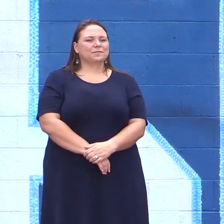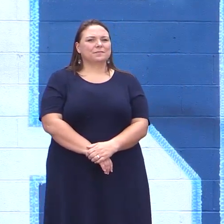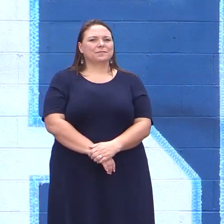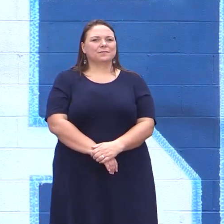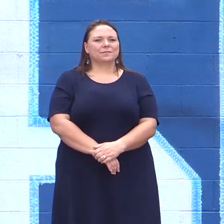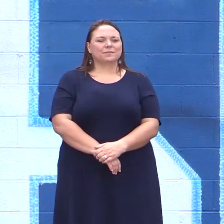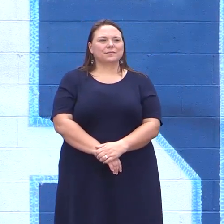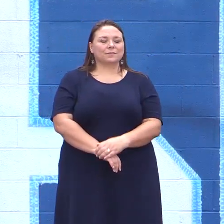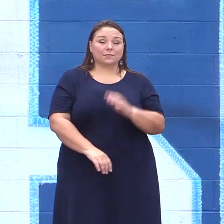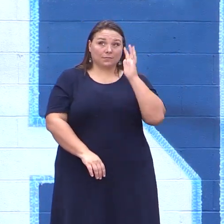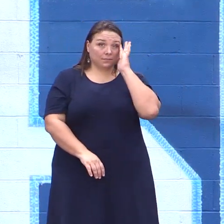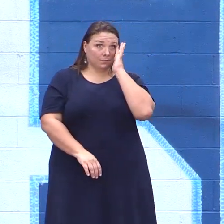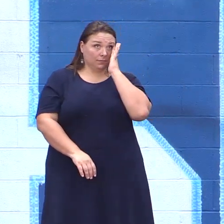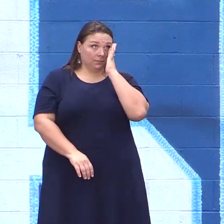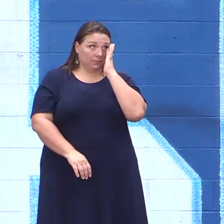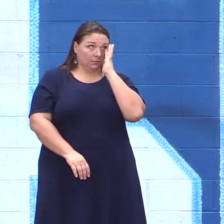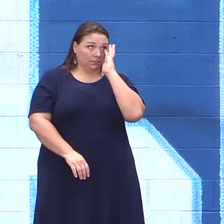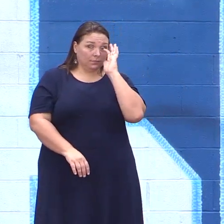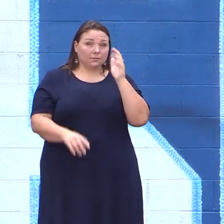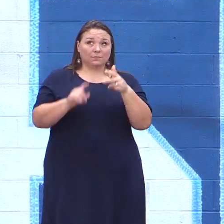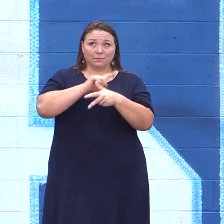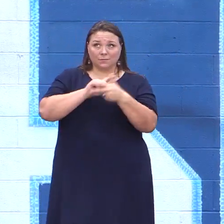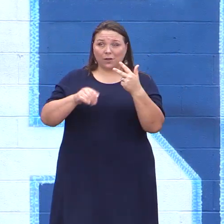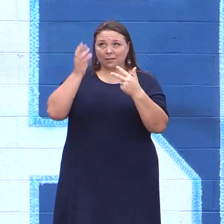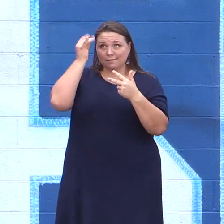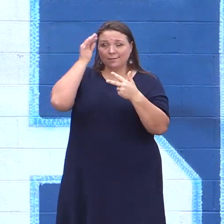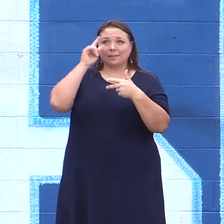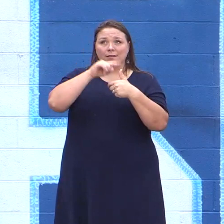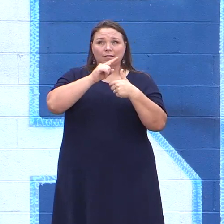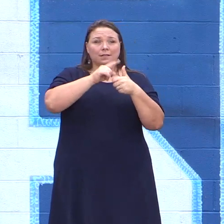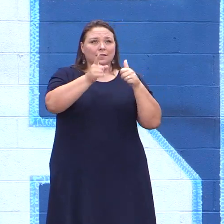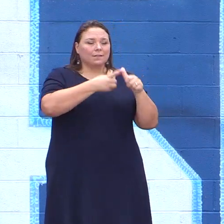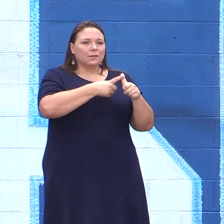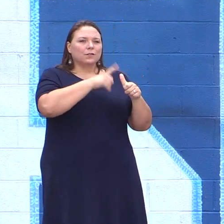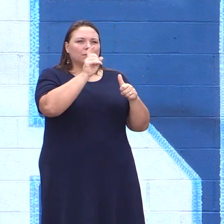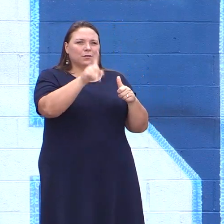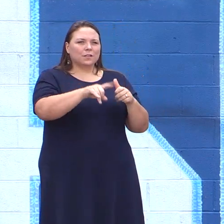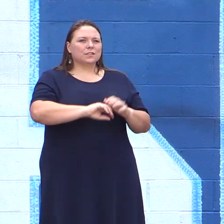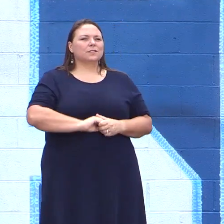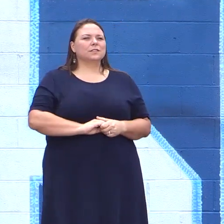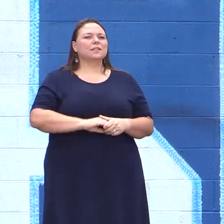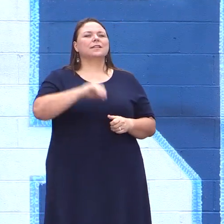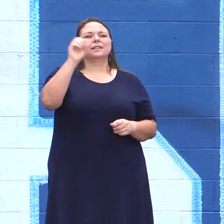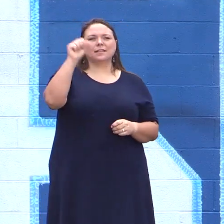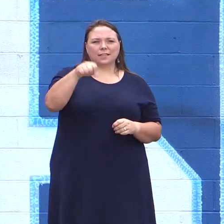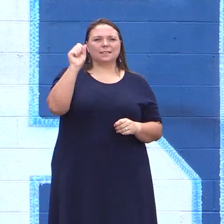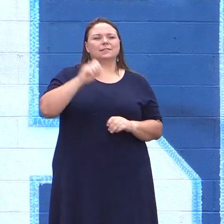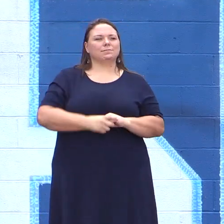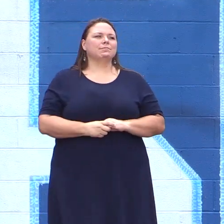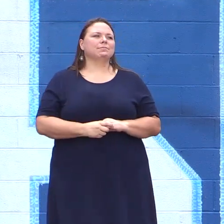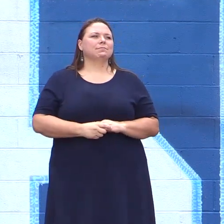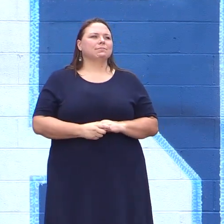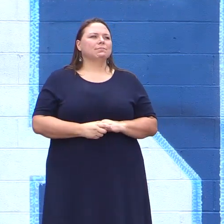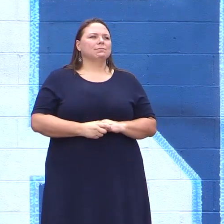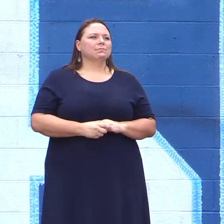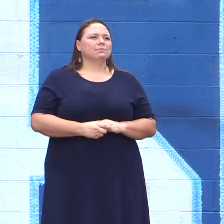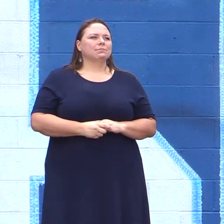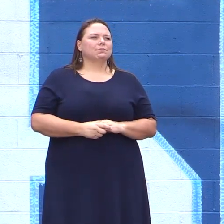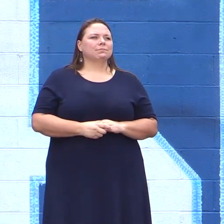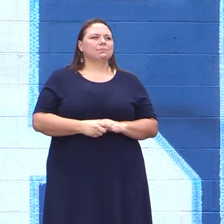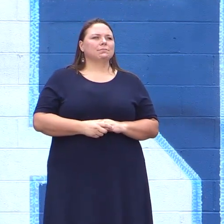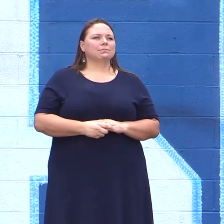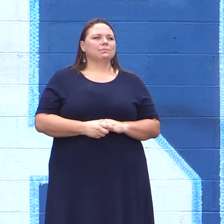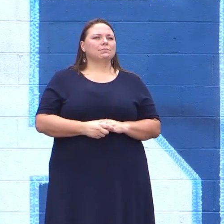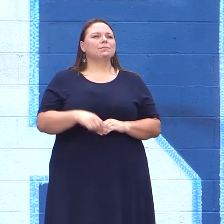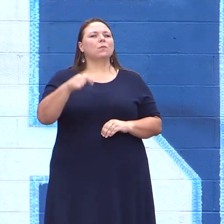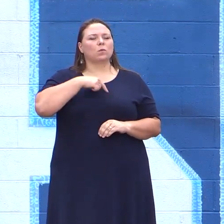All right, let me see if I can keep track of all three of these questions. So, first question, yes, we are going to